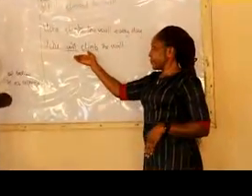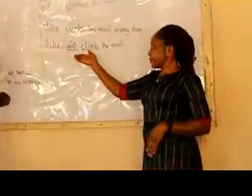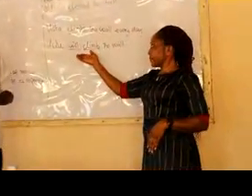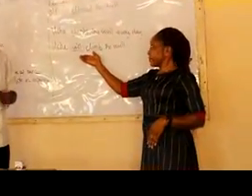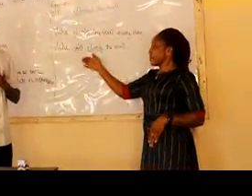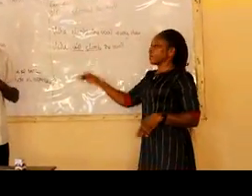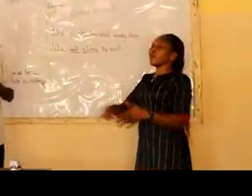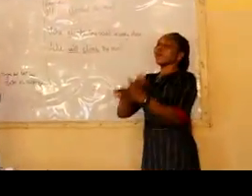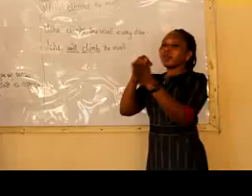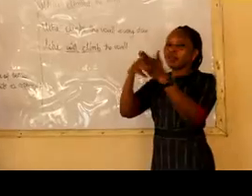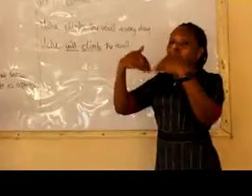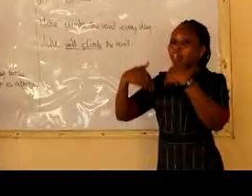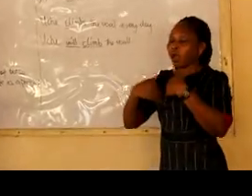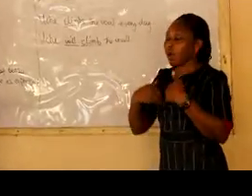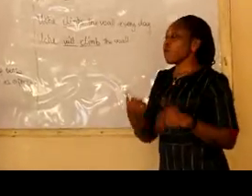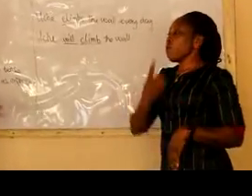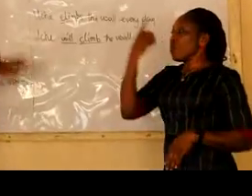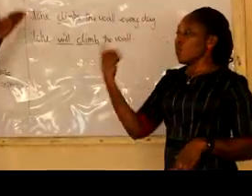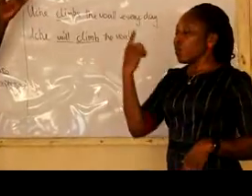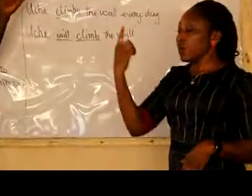verb. So most verbs